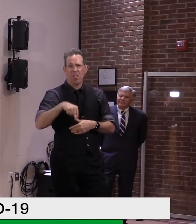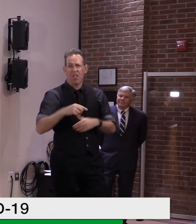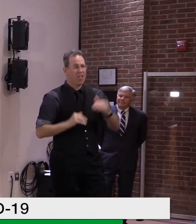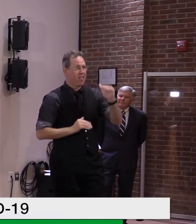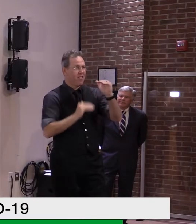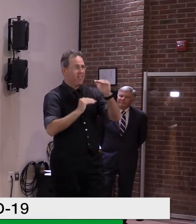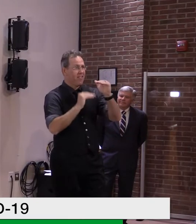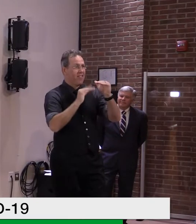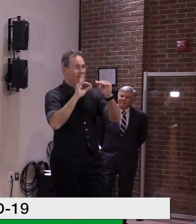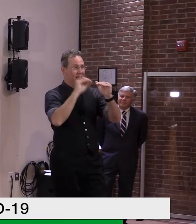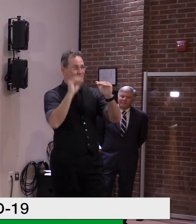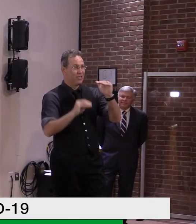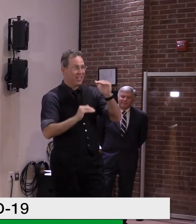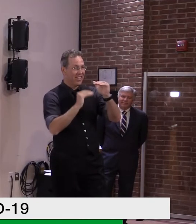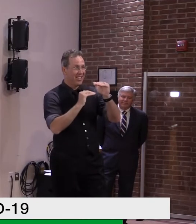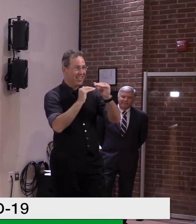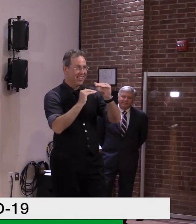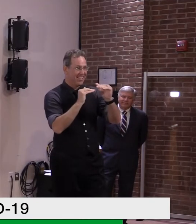number